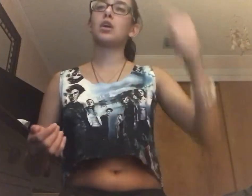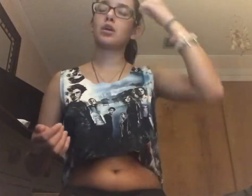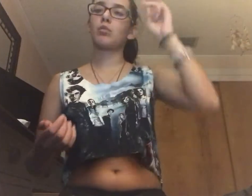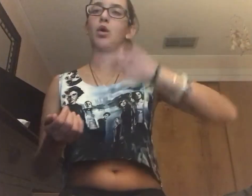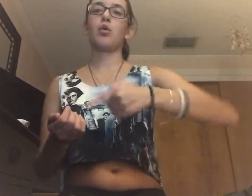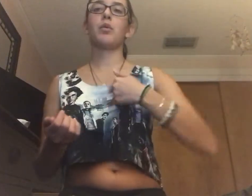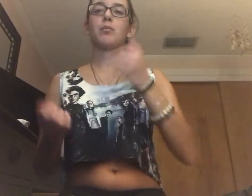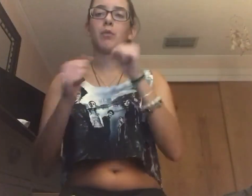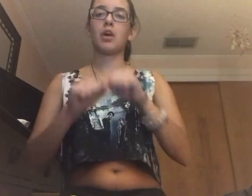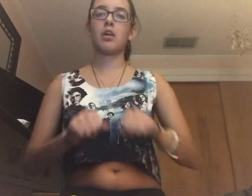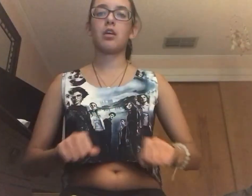I can roll with mine